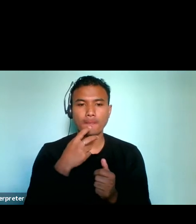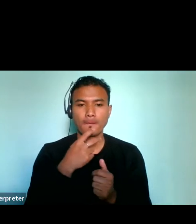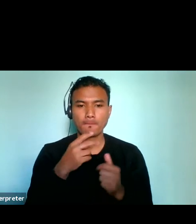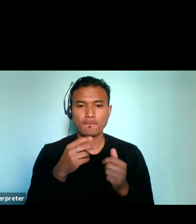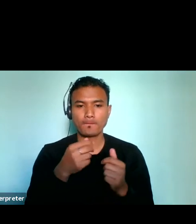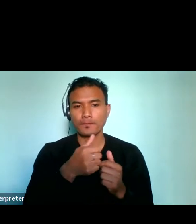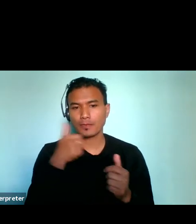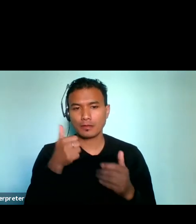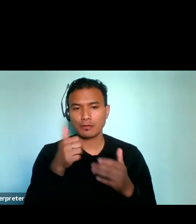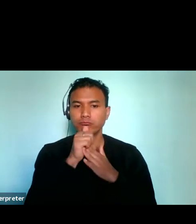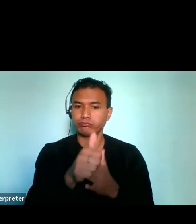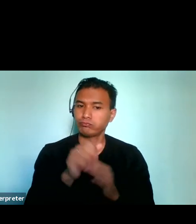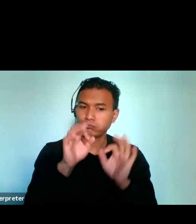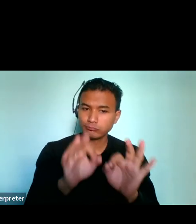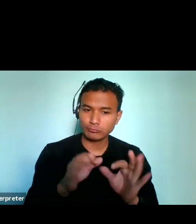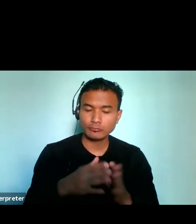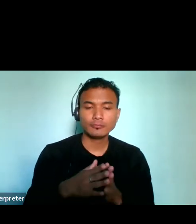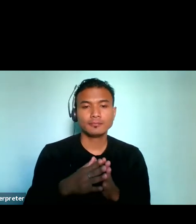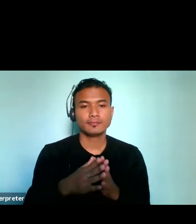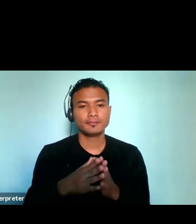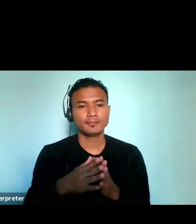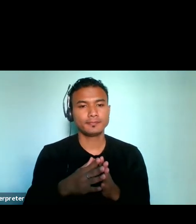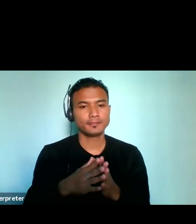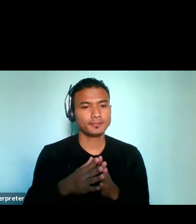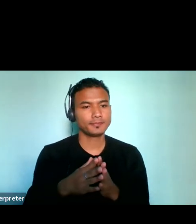great leadership in the region.